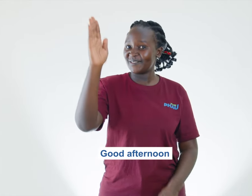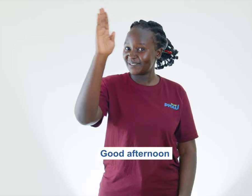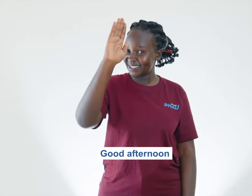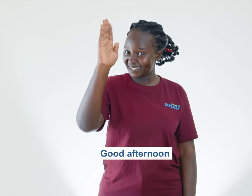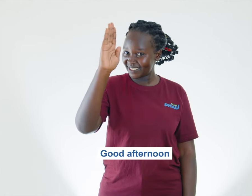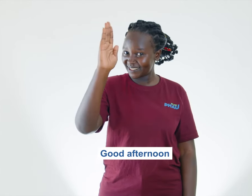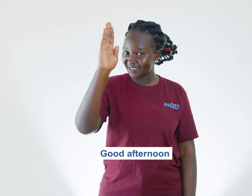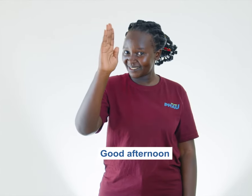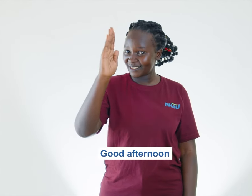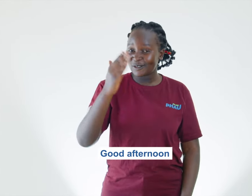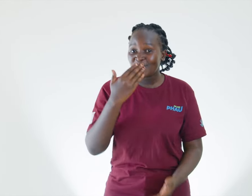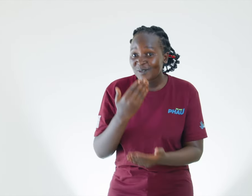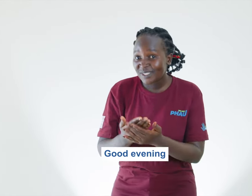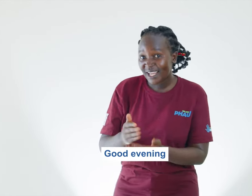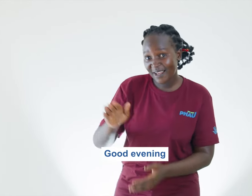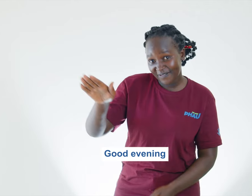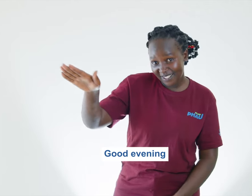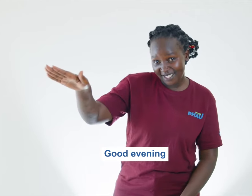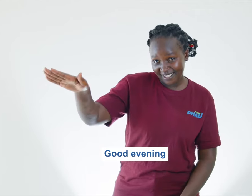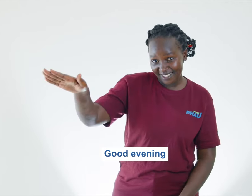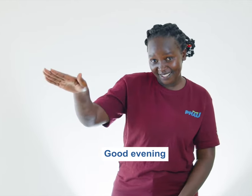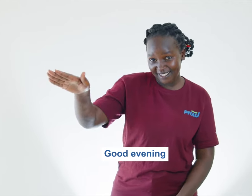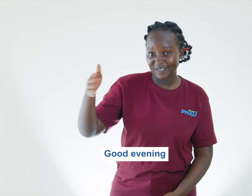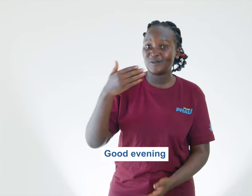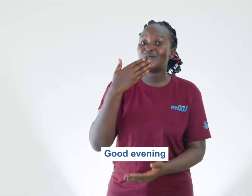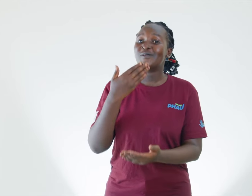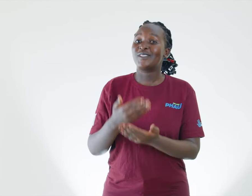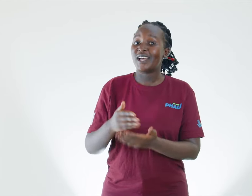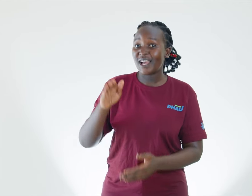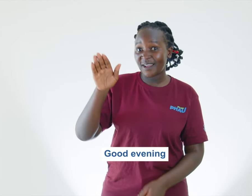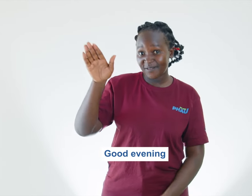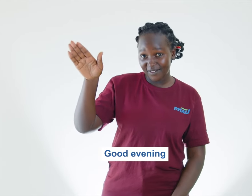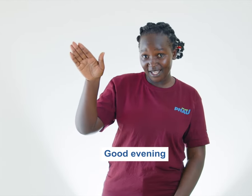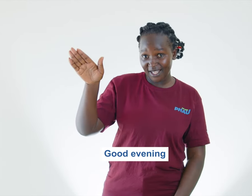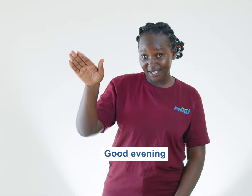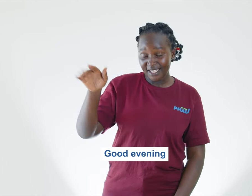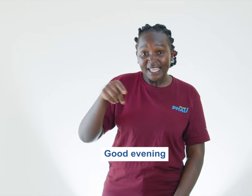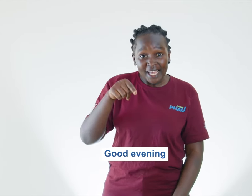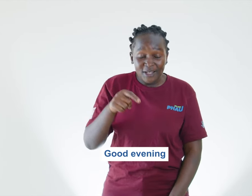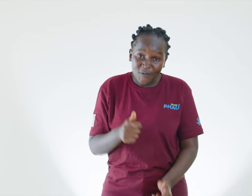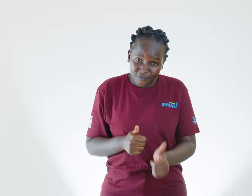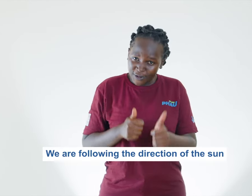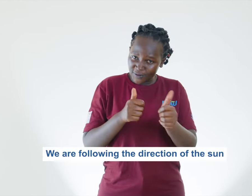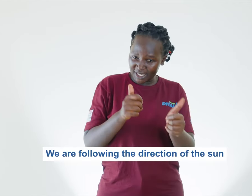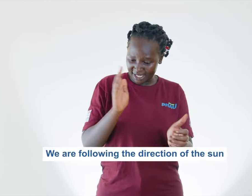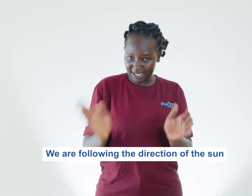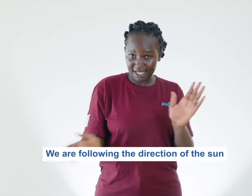evening, good evening. We are following